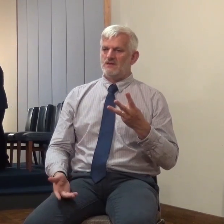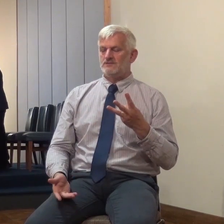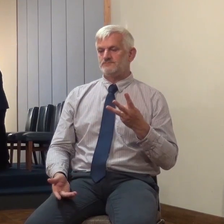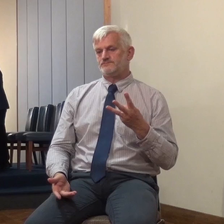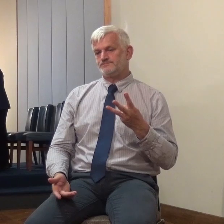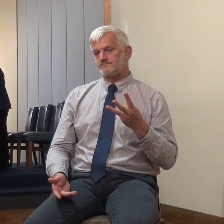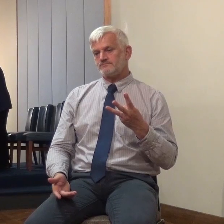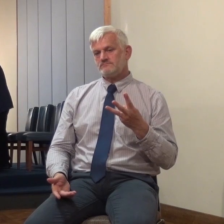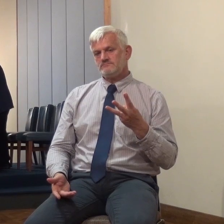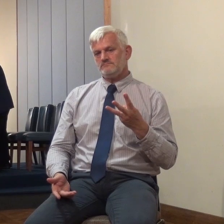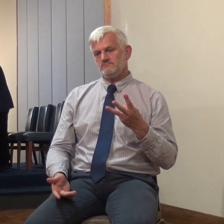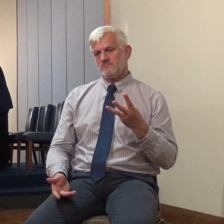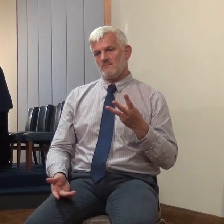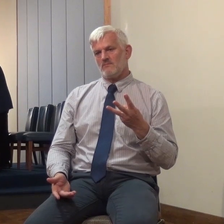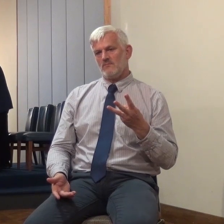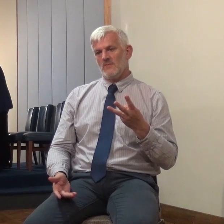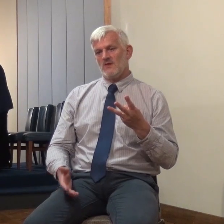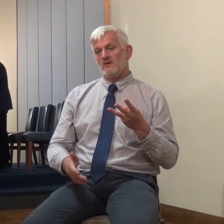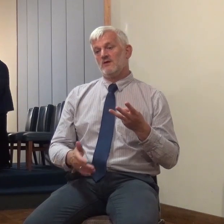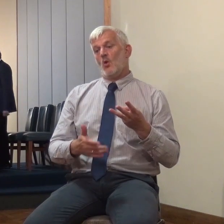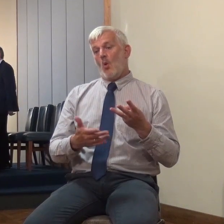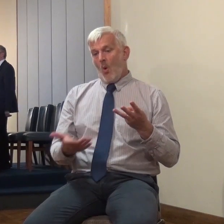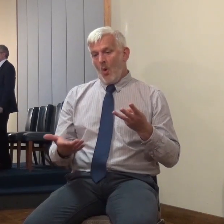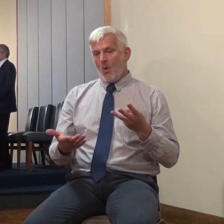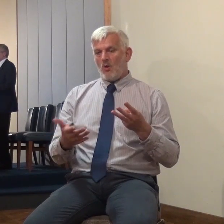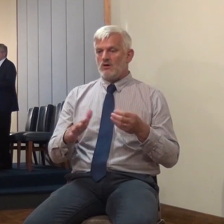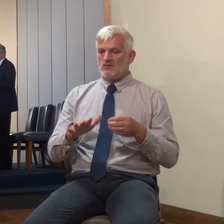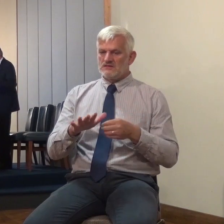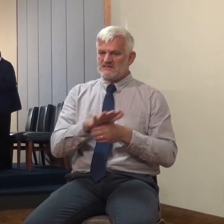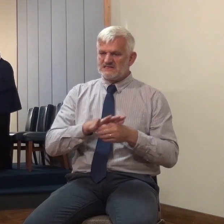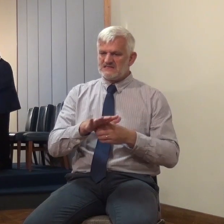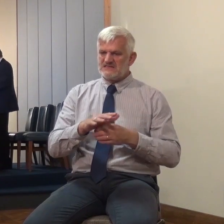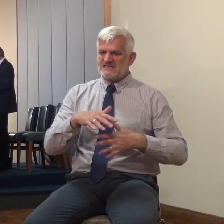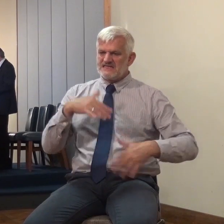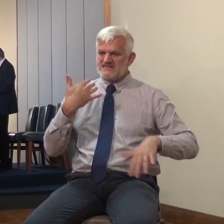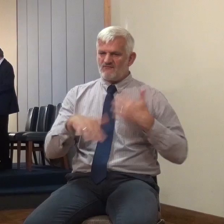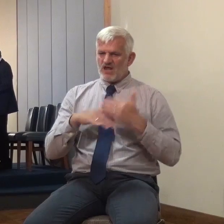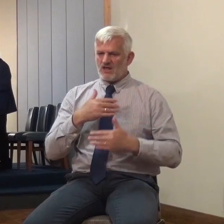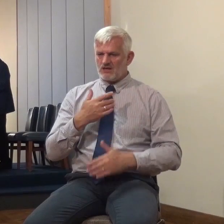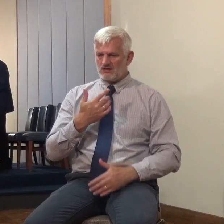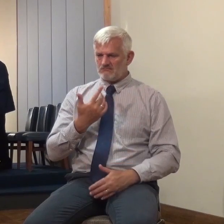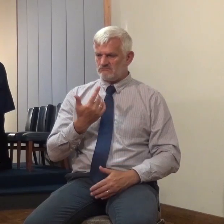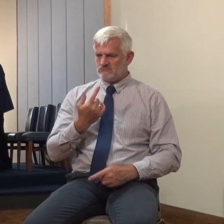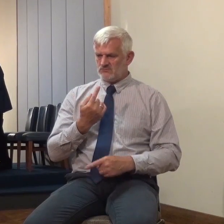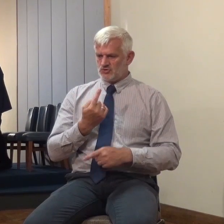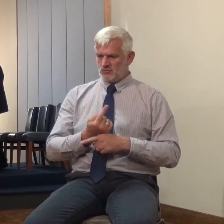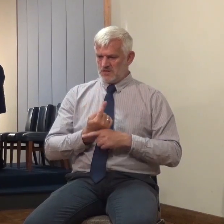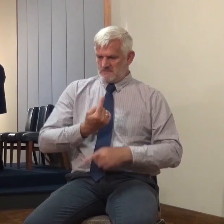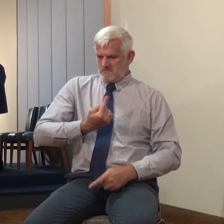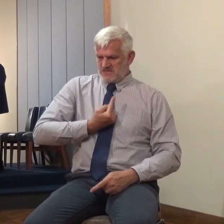some very personal aspect to them. Something that takes us maybe back to a point in our lives where we